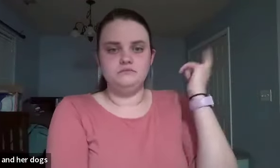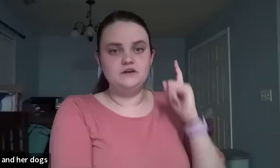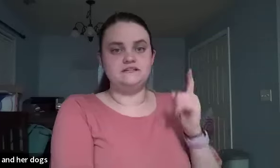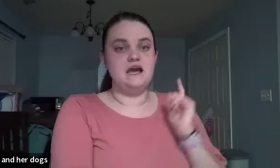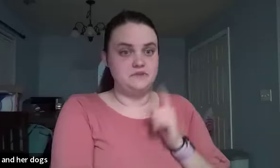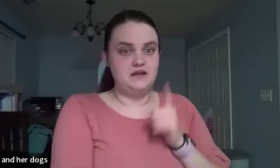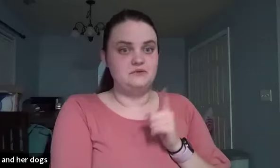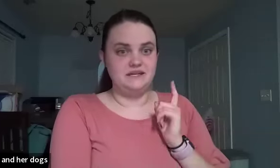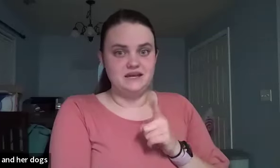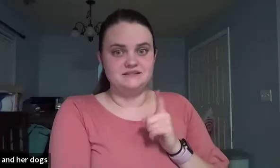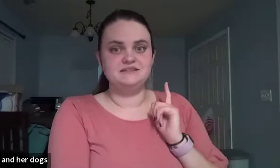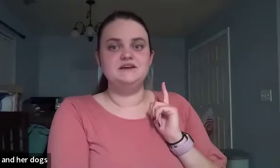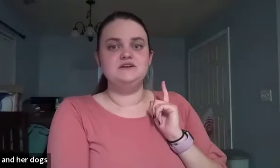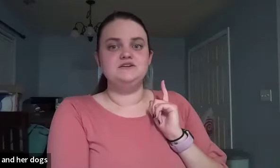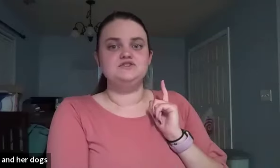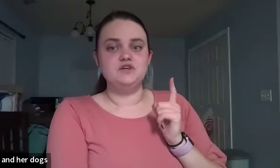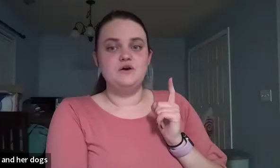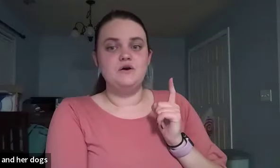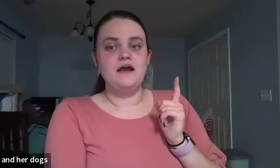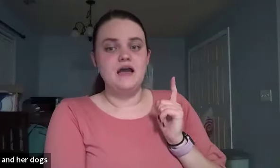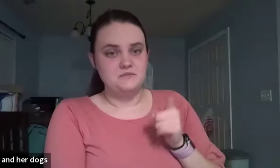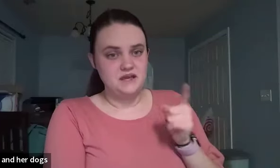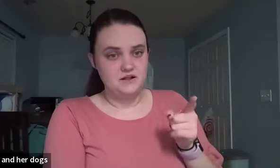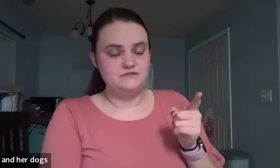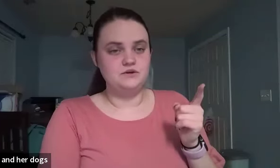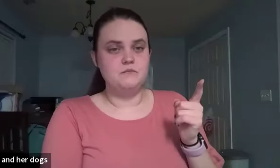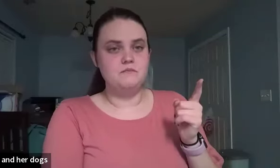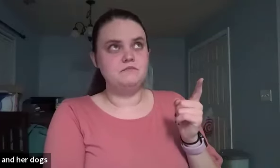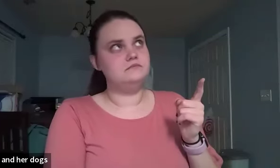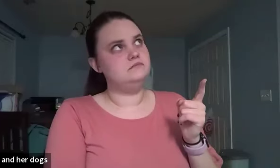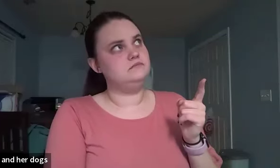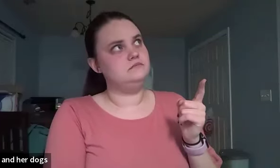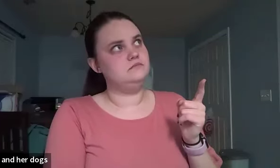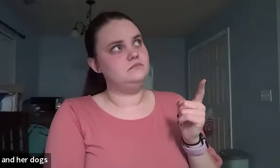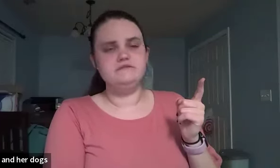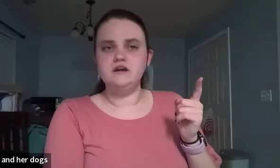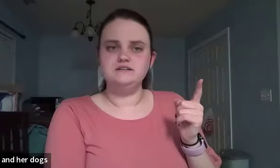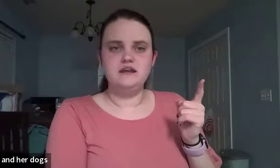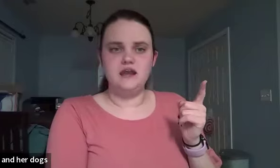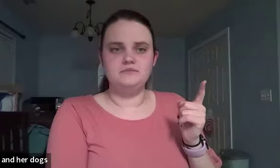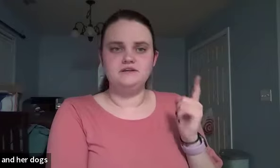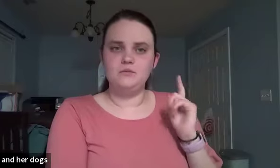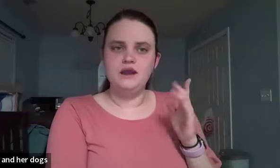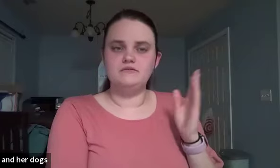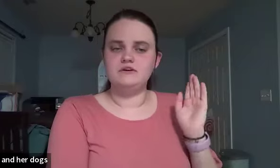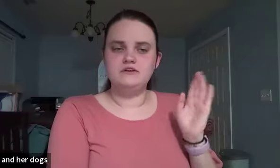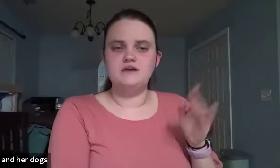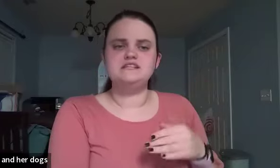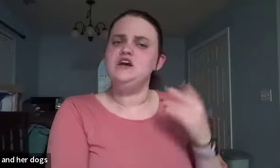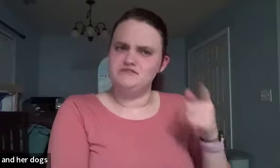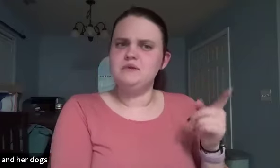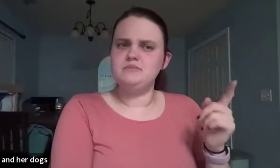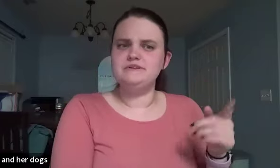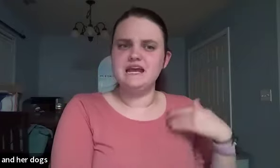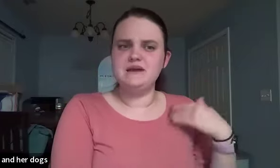Oh, perfect. Happy Halloween. Yes. So happy Halloween. If you're, we've not done happy. Wow. Okay. I was like, do you remember we did